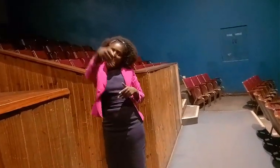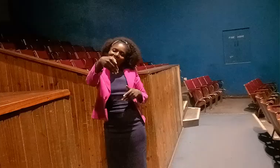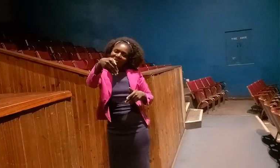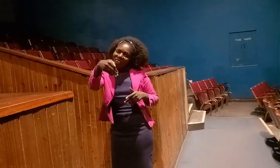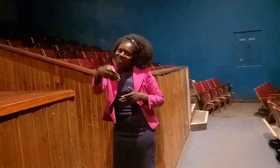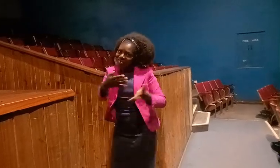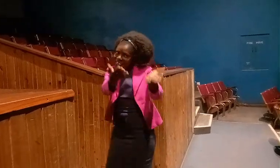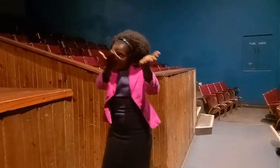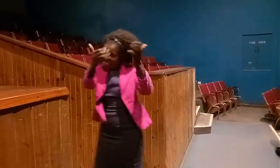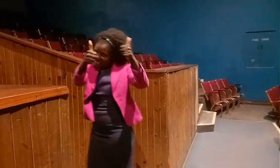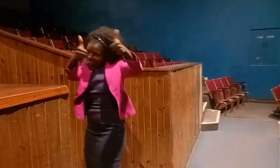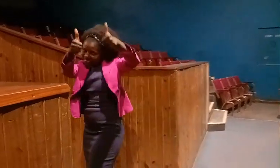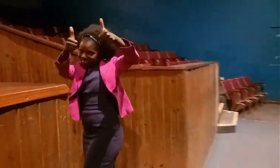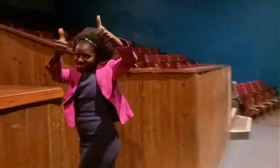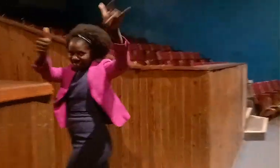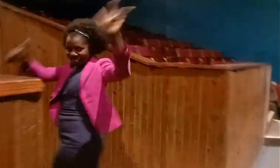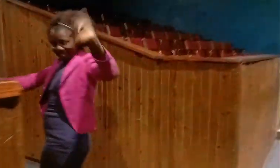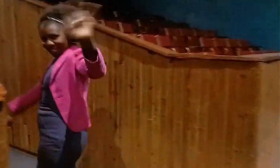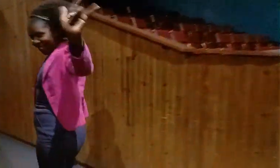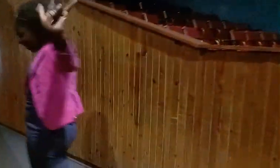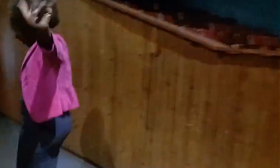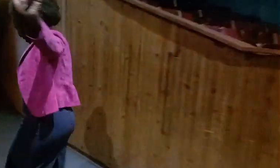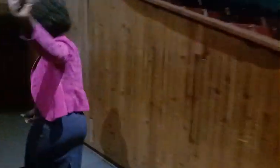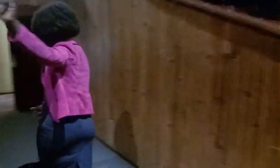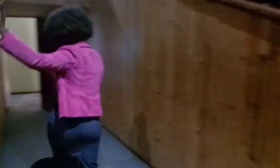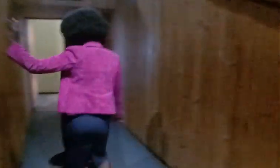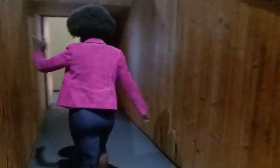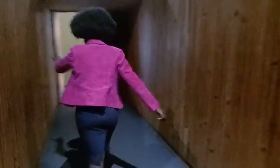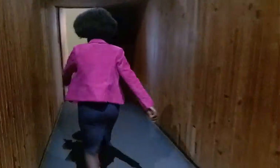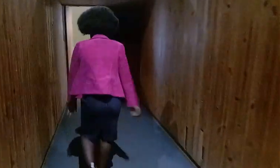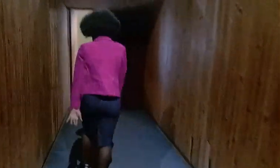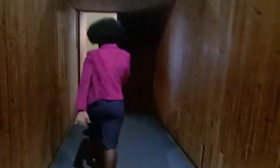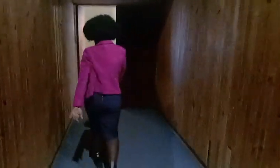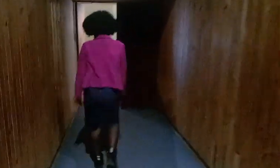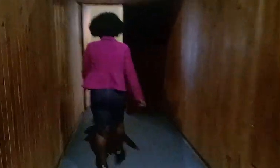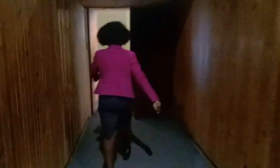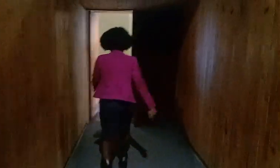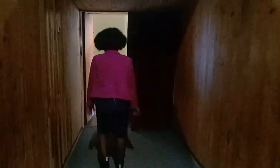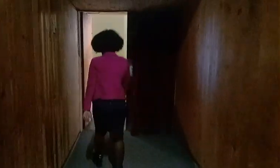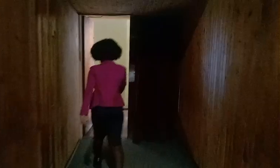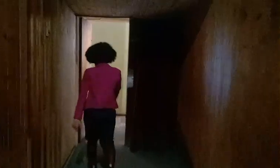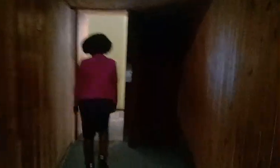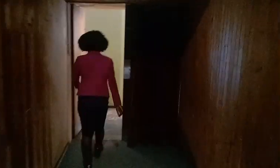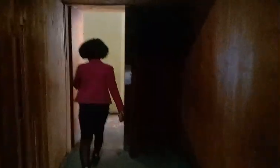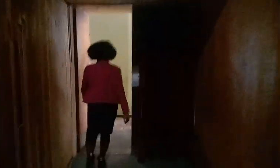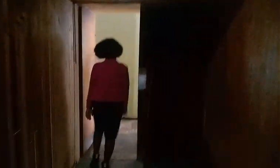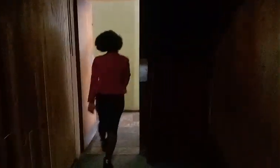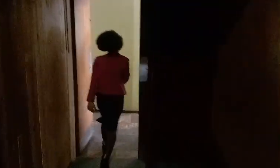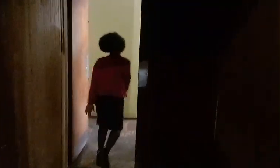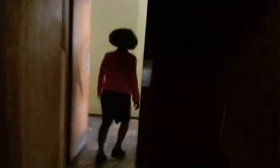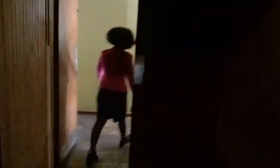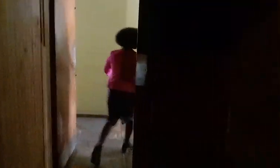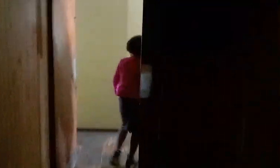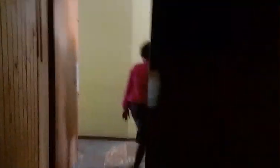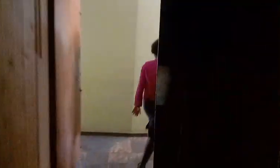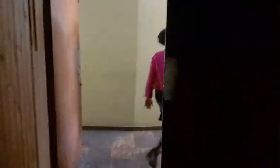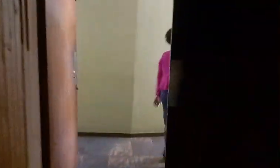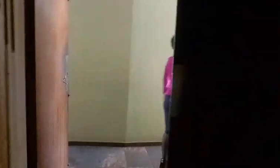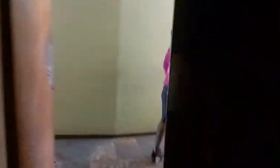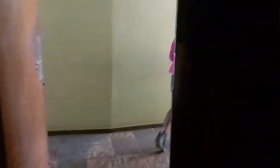theatre. It's got a very high standards, just like any other theatre across the world. So now I